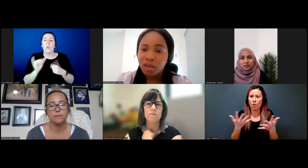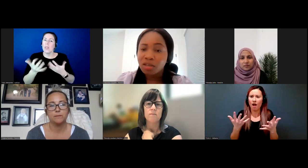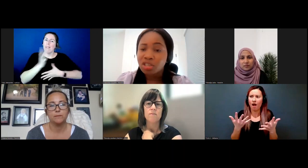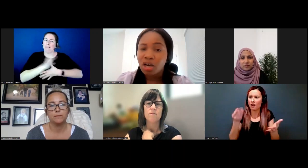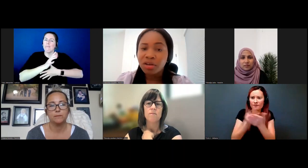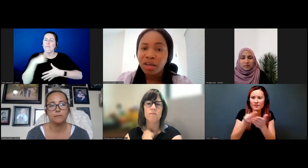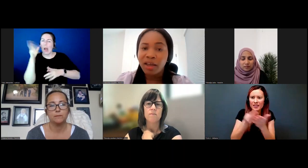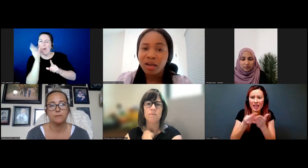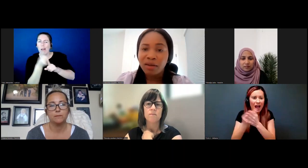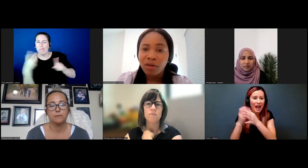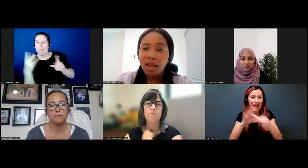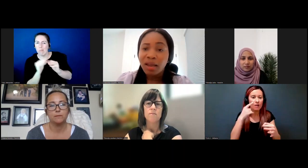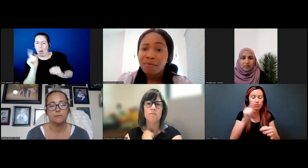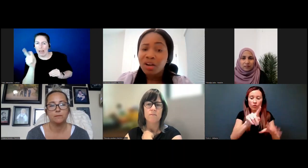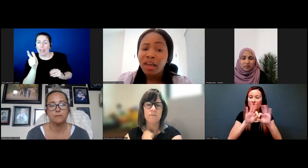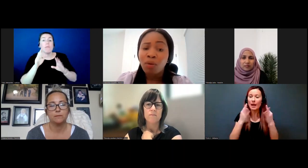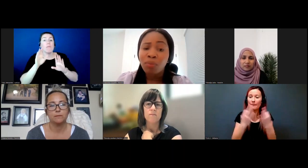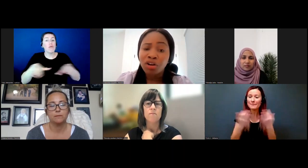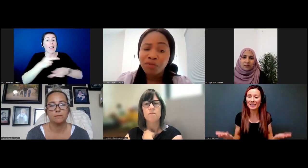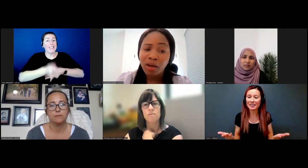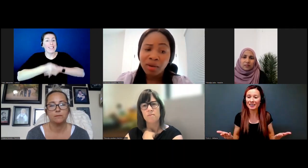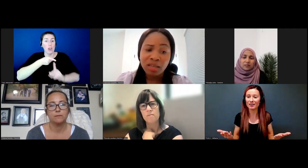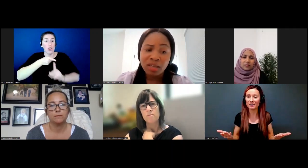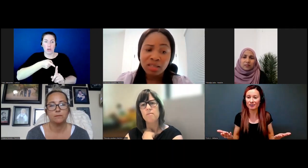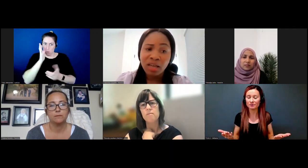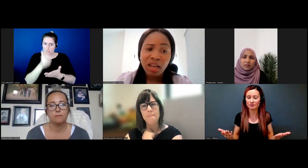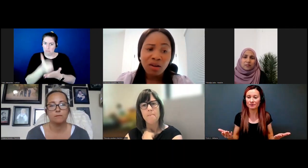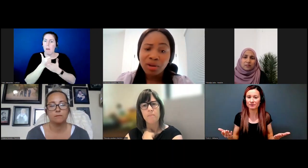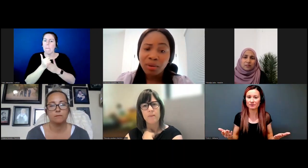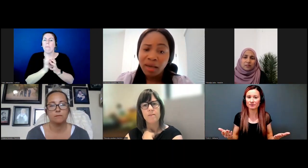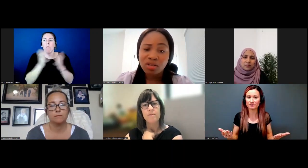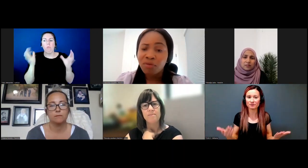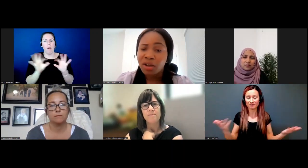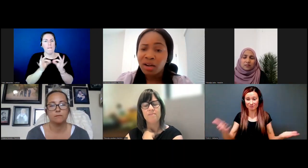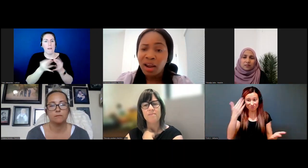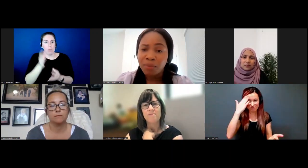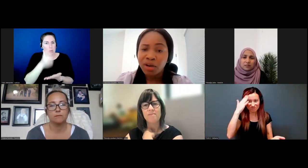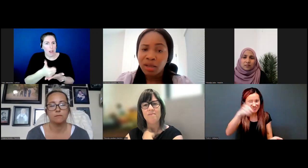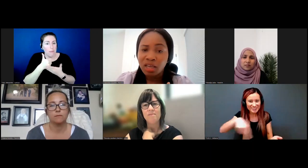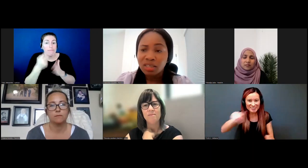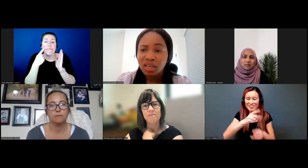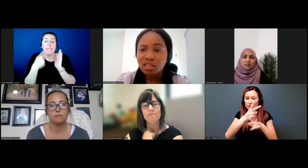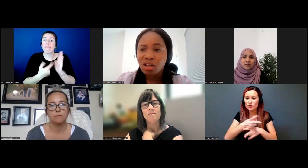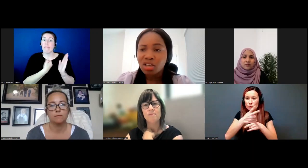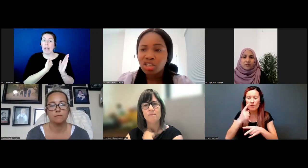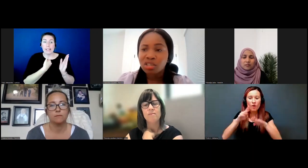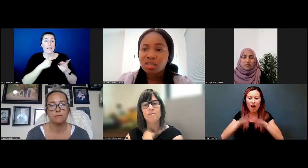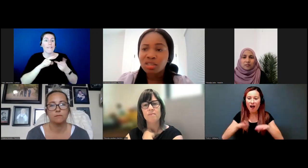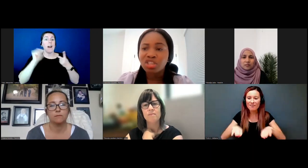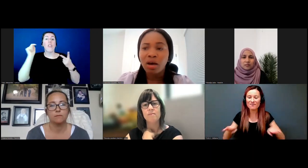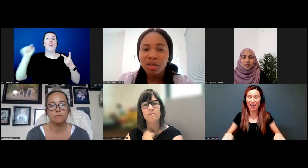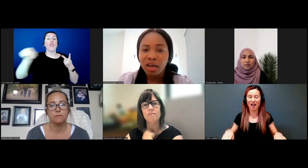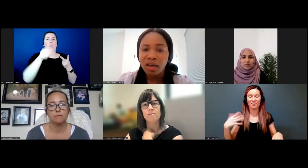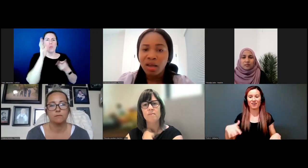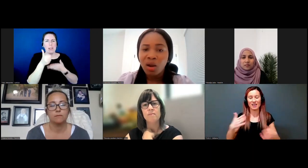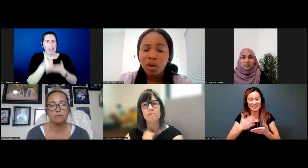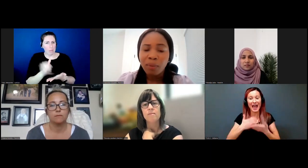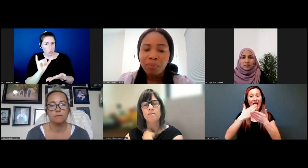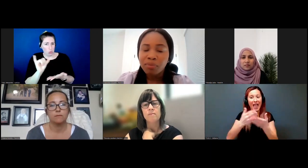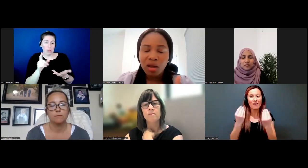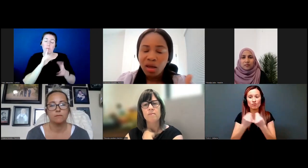as we talk, because childcare, I believe, can really help a lot of families, including myself and everybody, because it's not just the